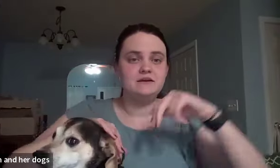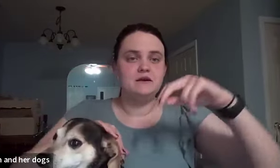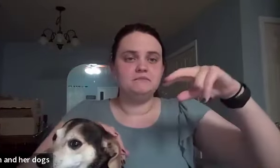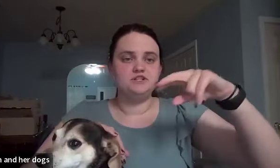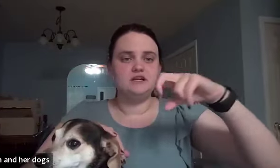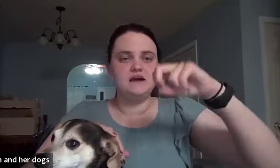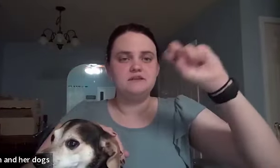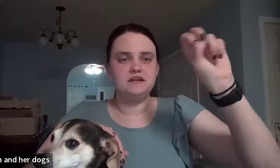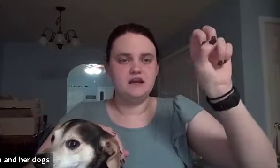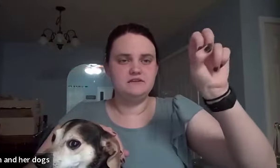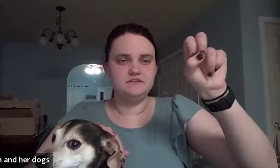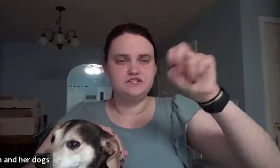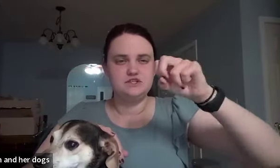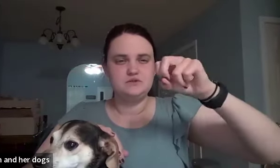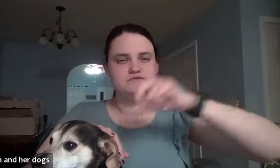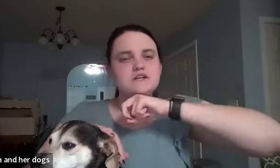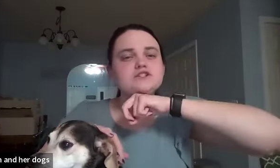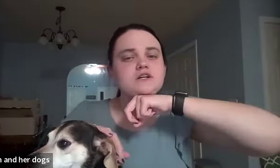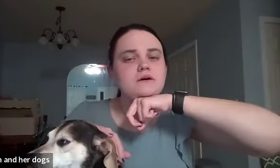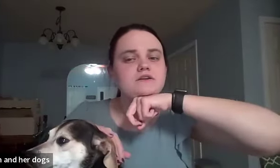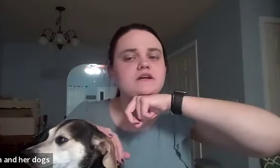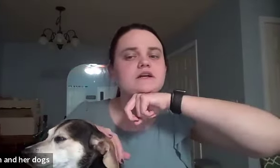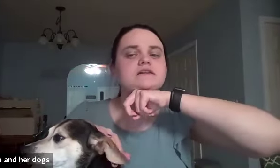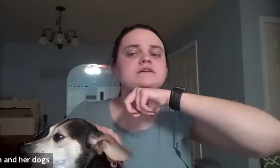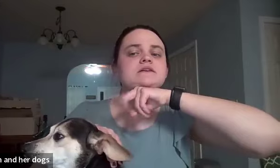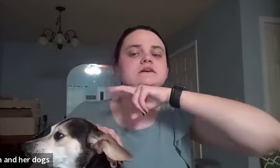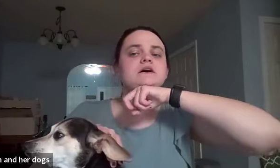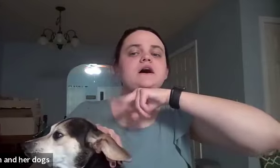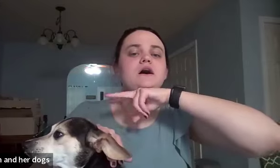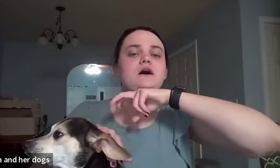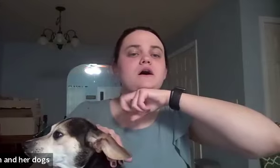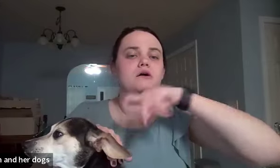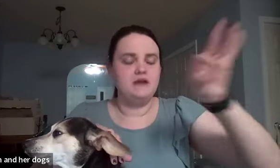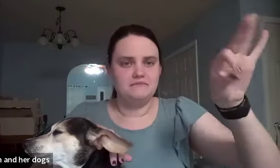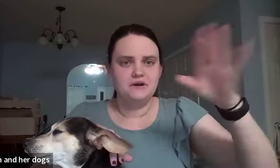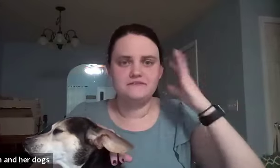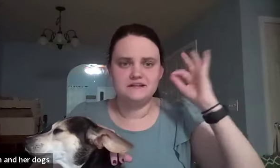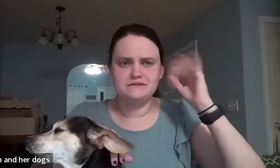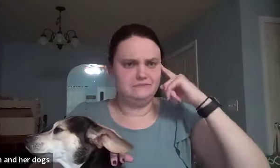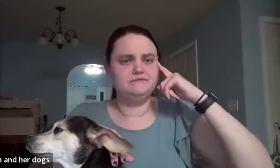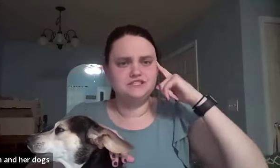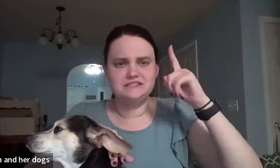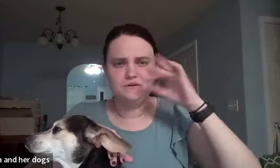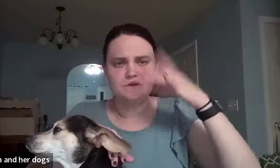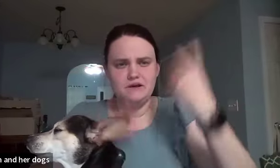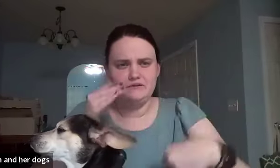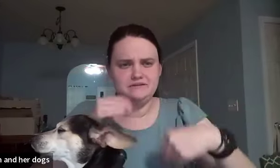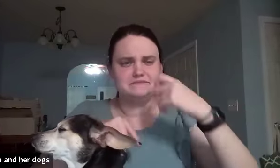pig, but you're gonna have like kind of the 2 fingers. You're gonna go under your hand. Okay, perfect. I was like, she's normally one who doesn't